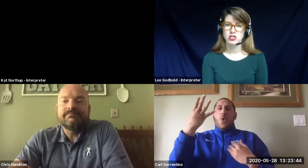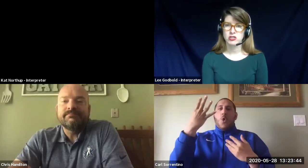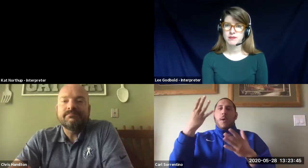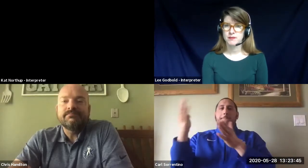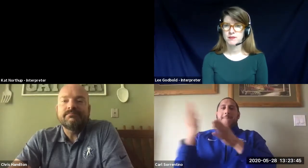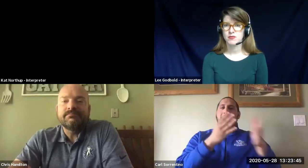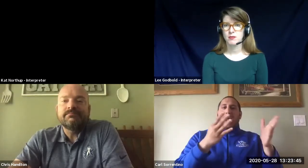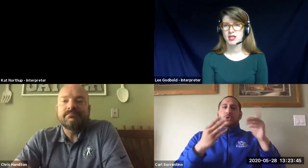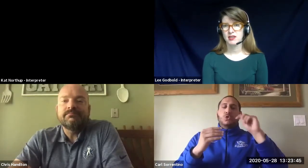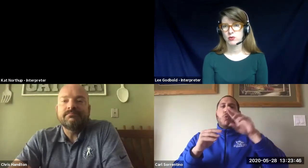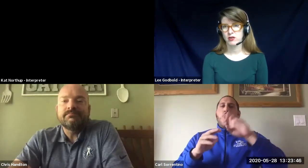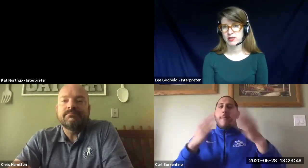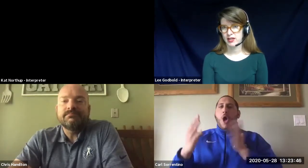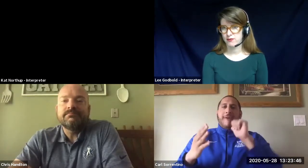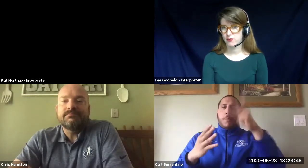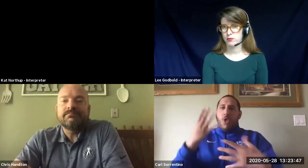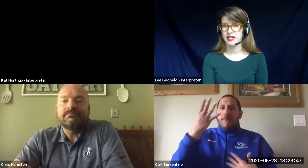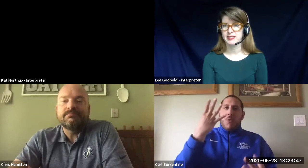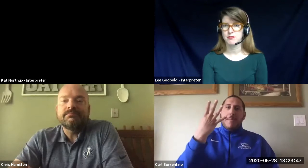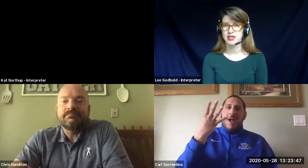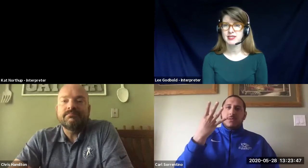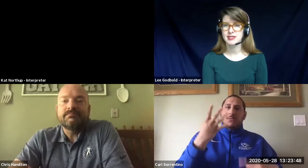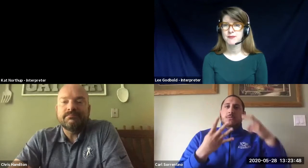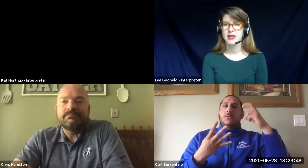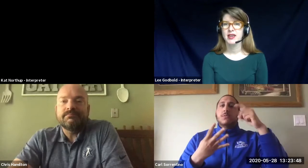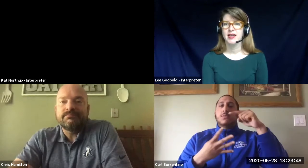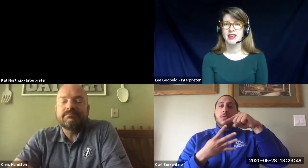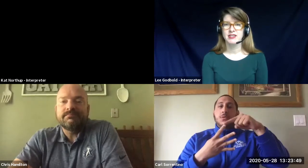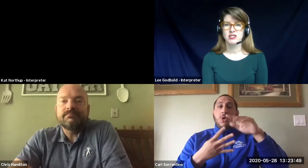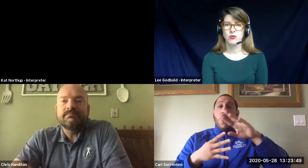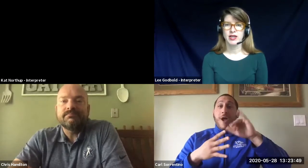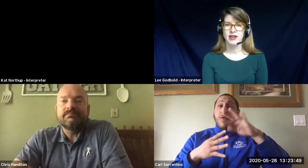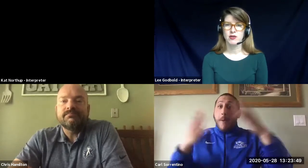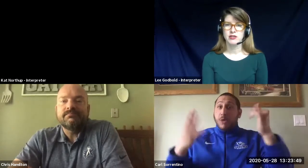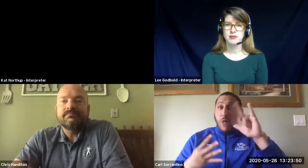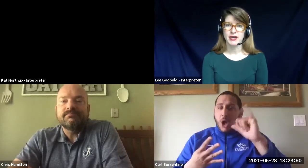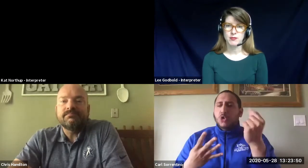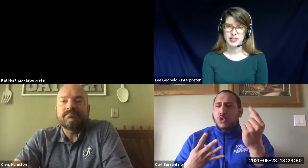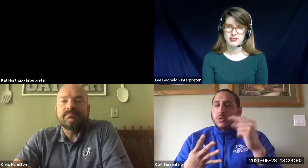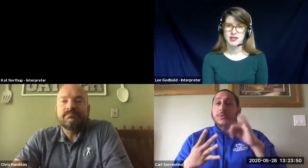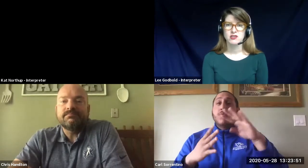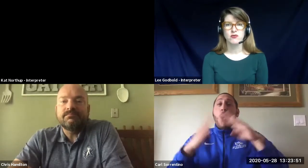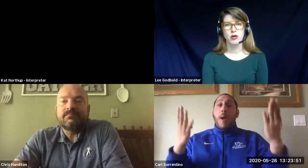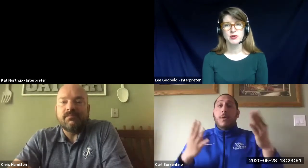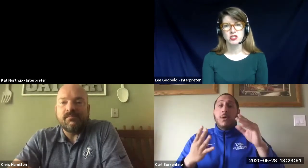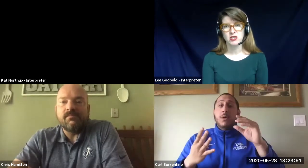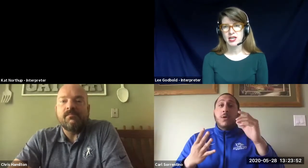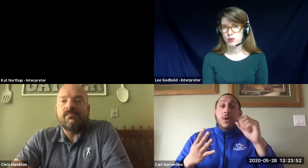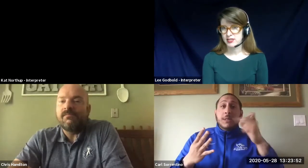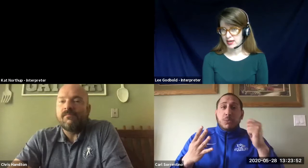procedure, meaning that we already have 4 plans in place. And so we have all these backup plans. So if we open in July, what does